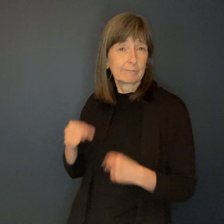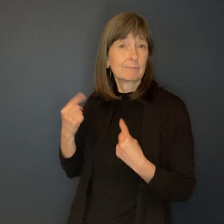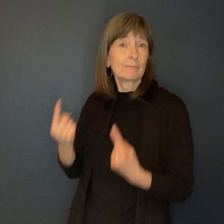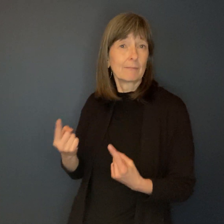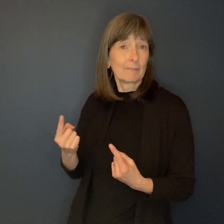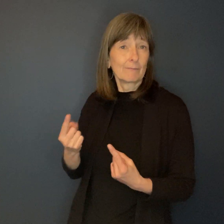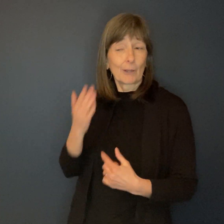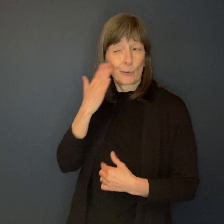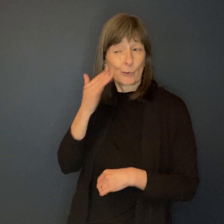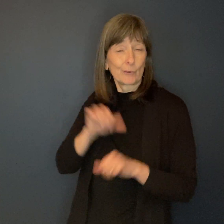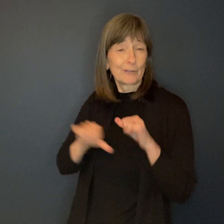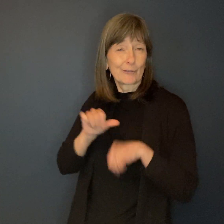other for a very long time.